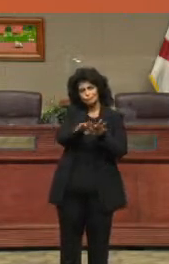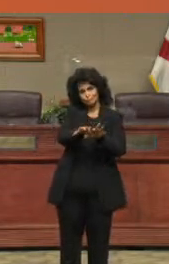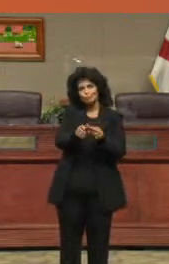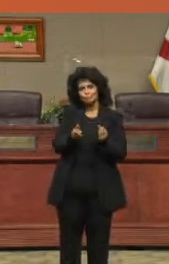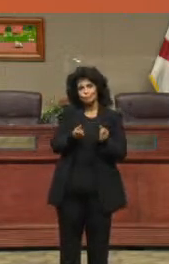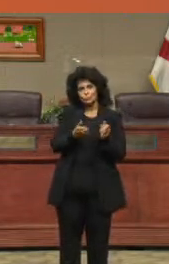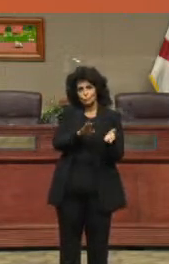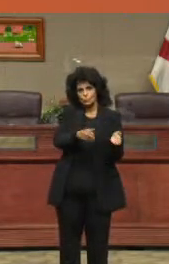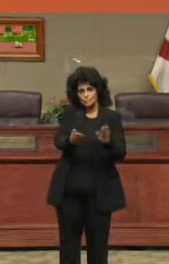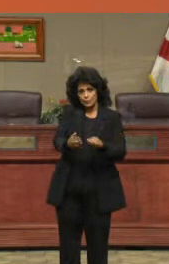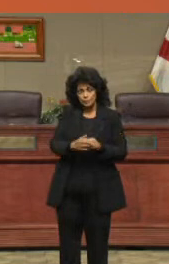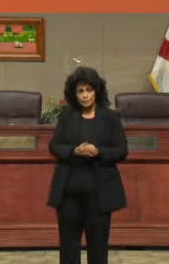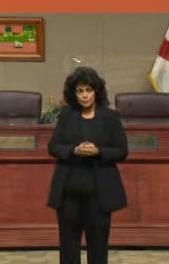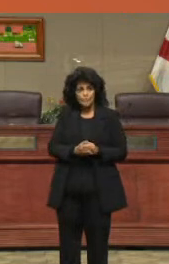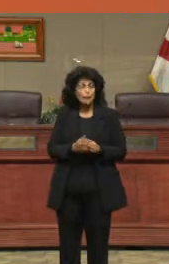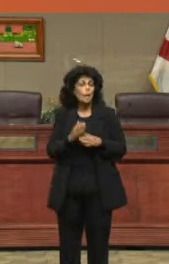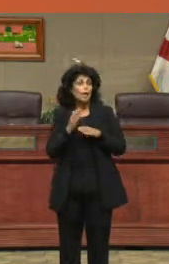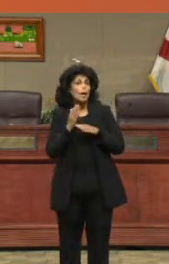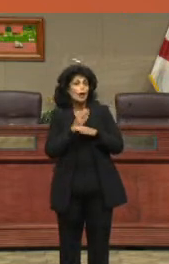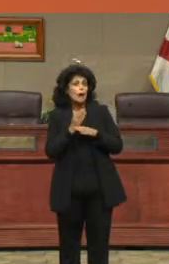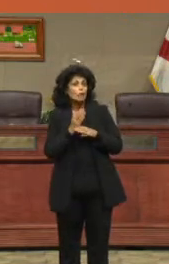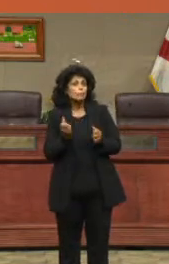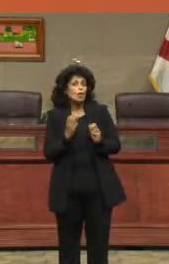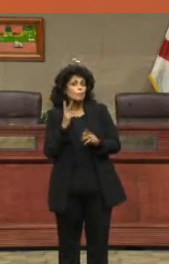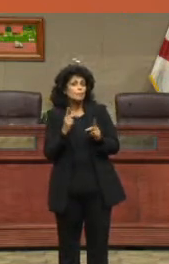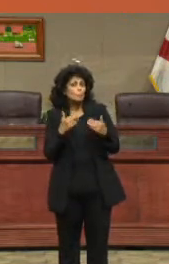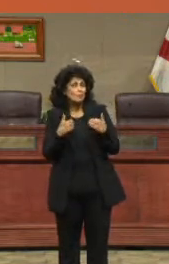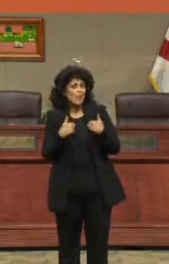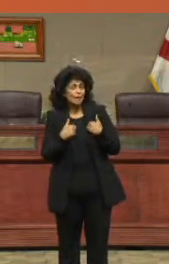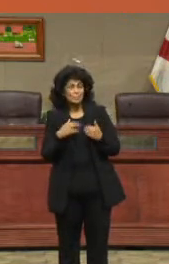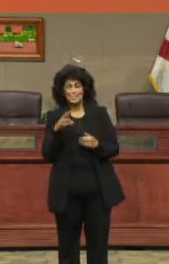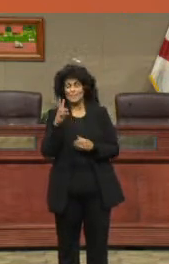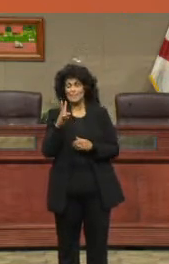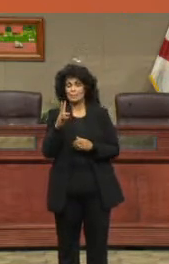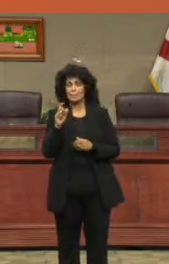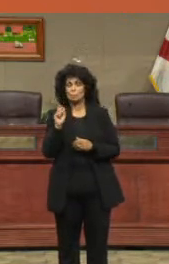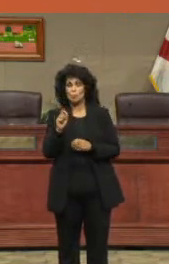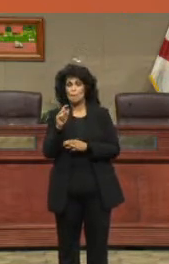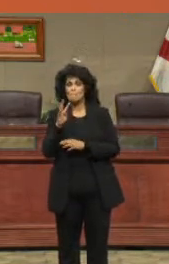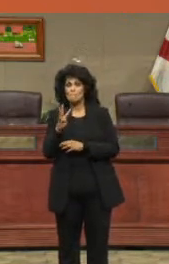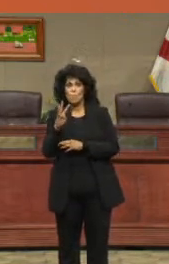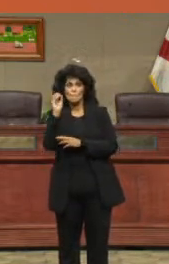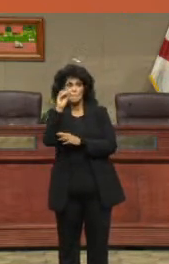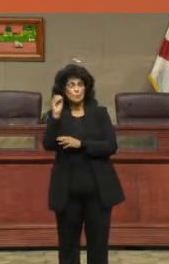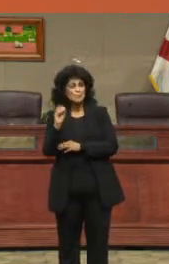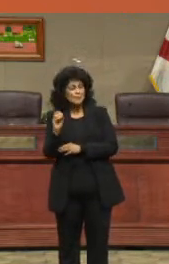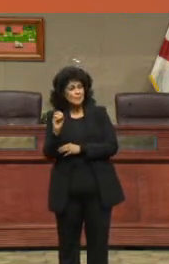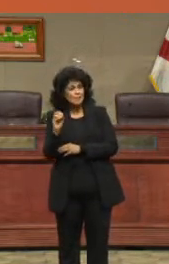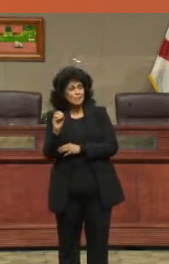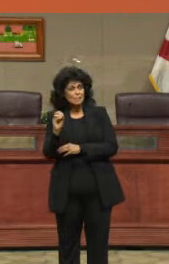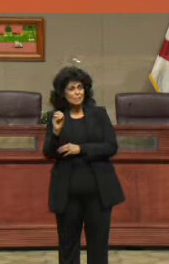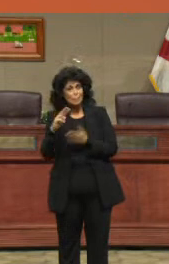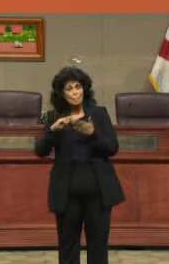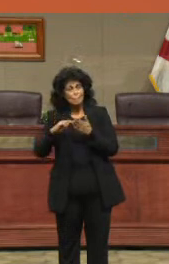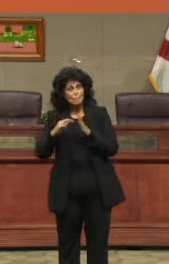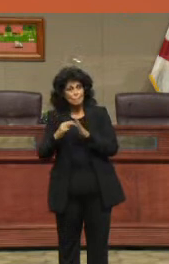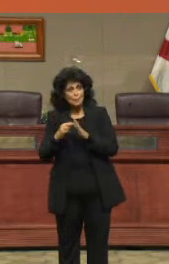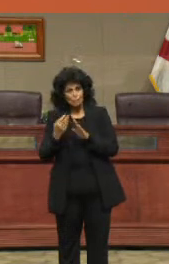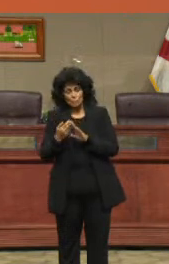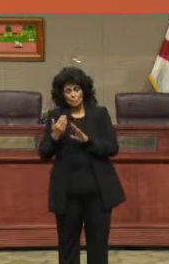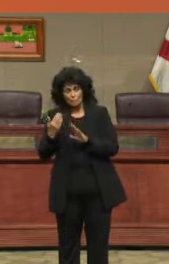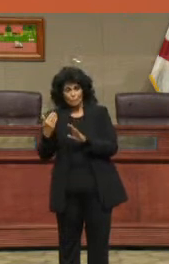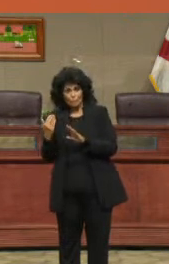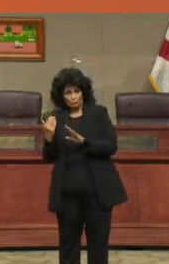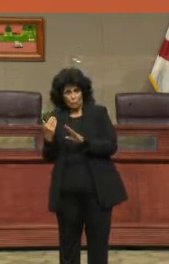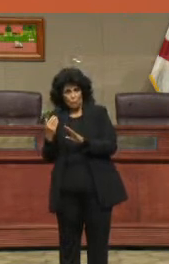rate is averaging 6.5%. That means it's been increasing since we have been giving